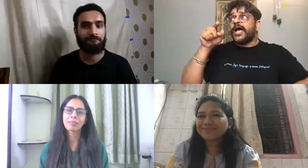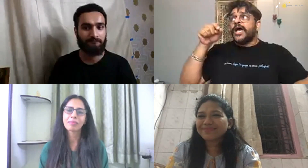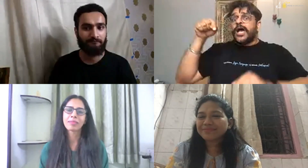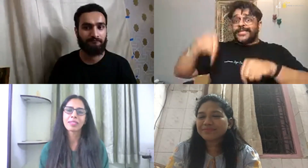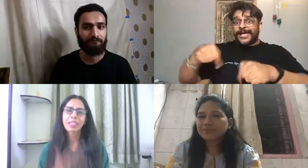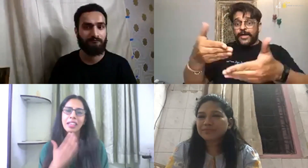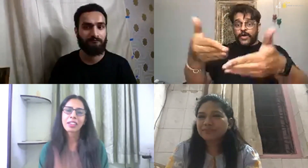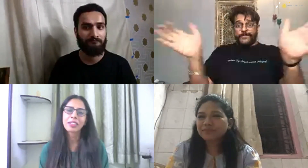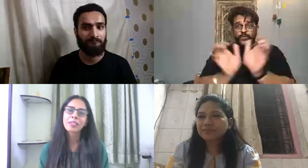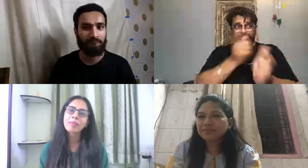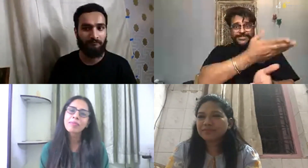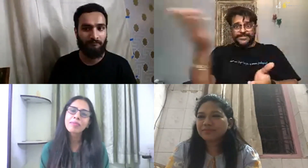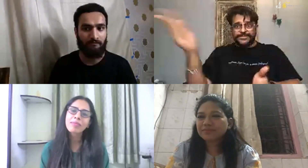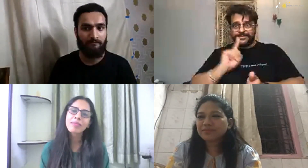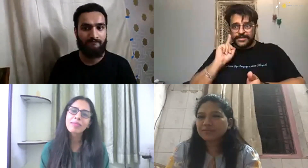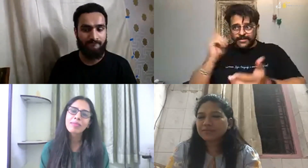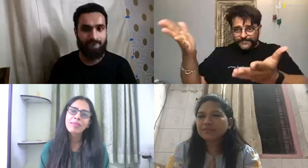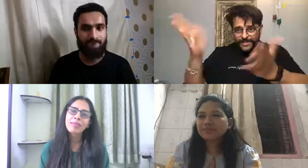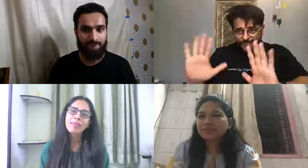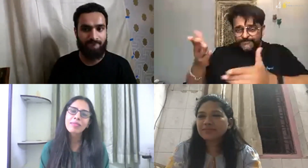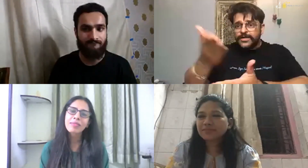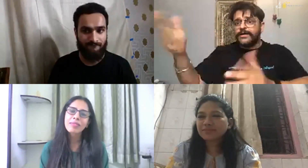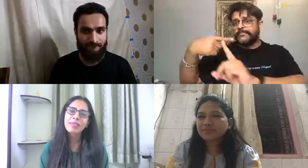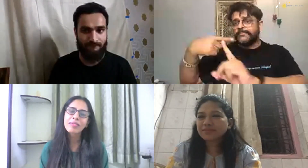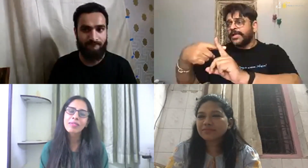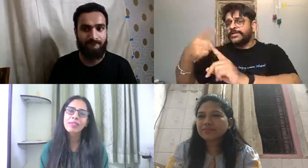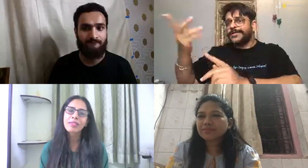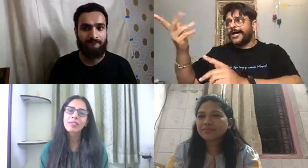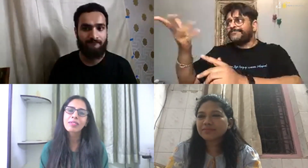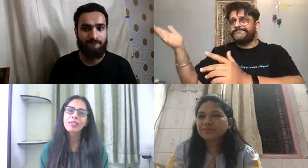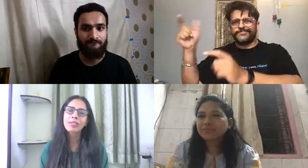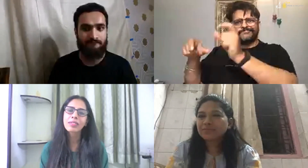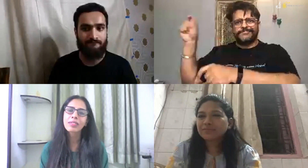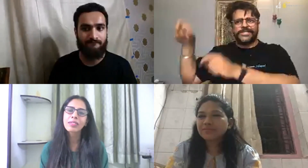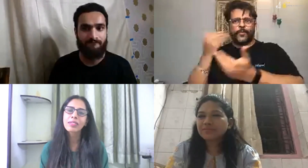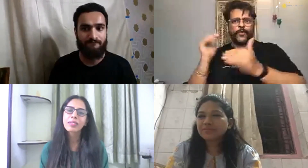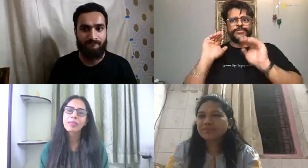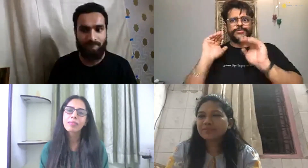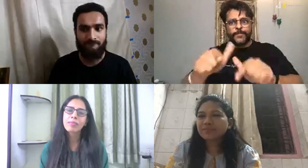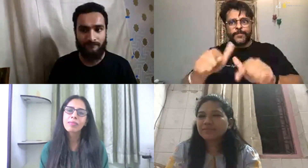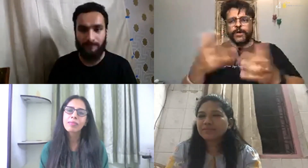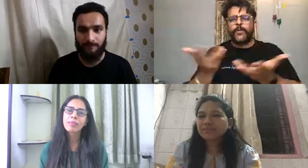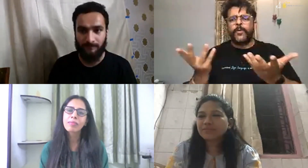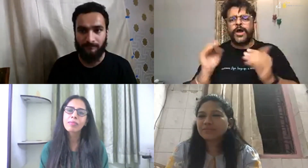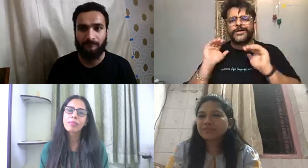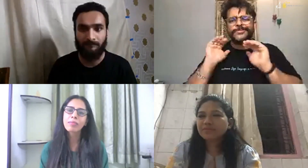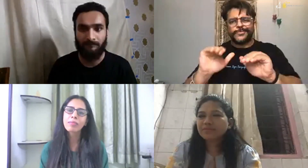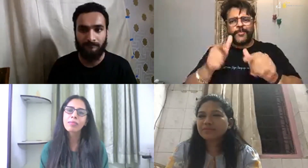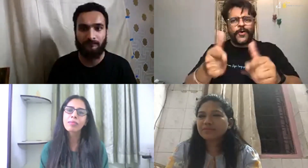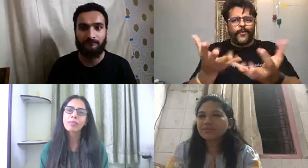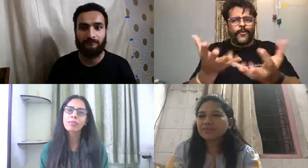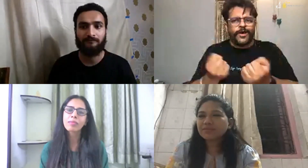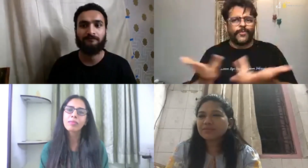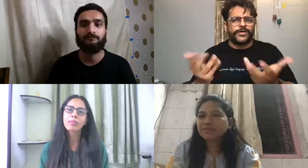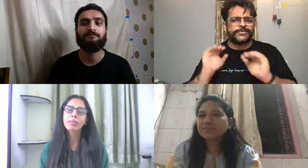hands for both of you. And now that the community, deaf community is there, and there are people who are there. What